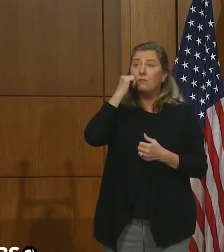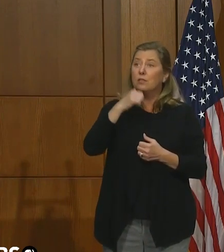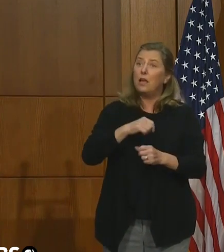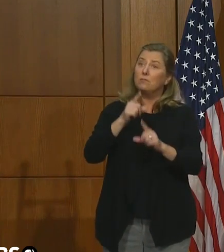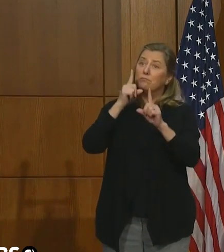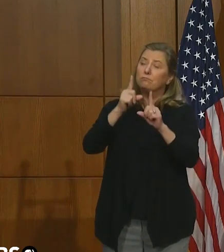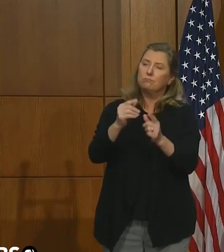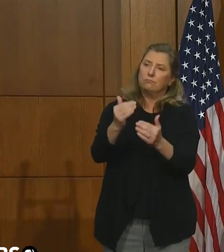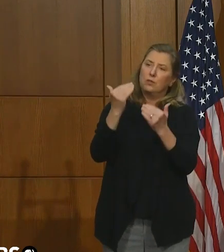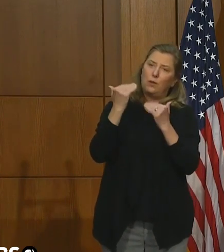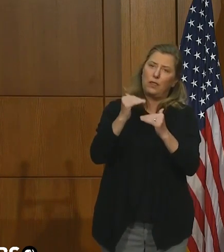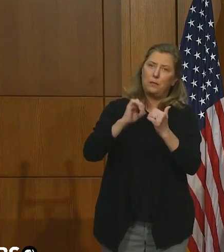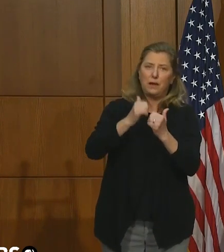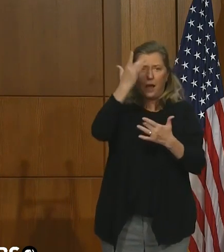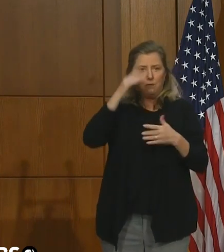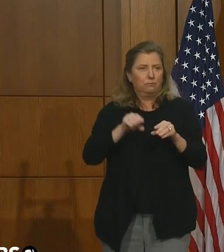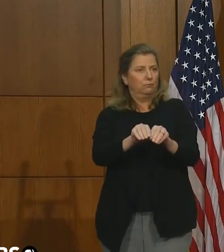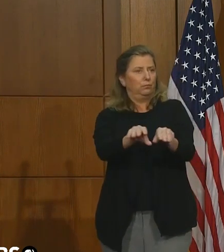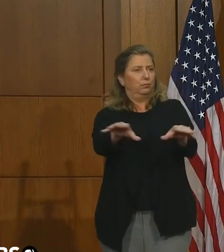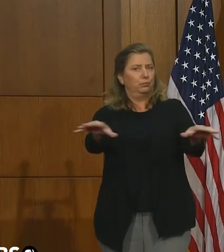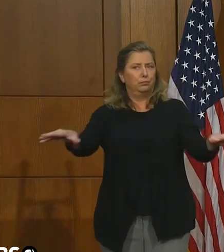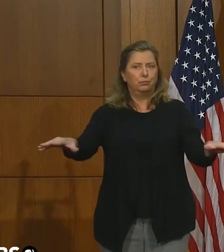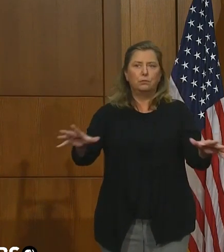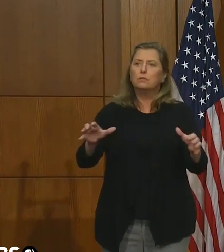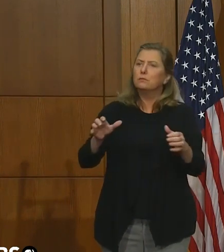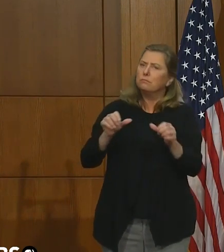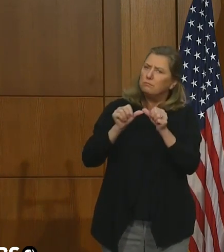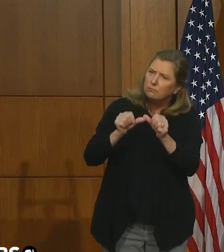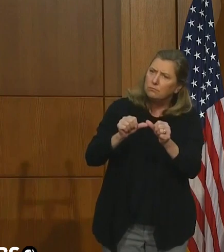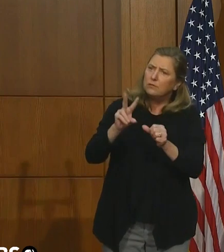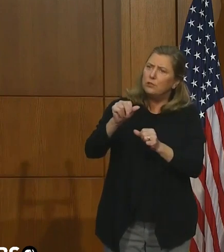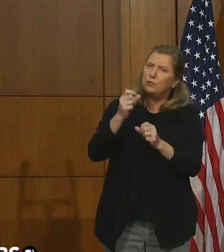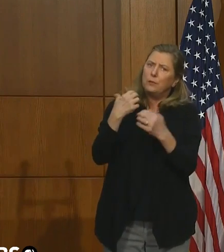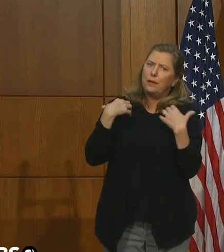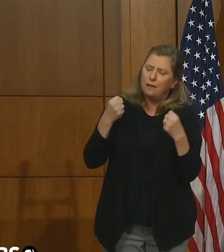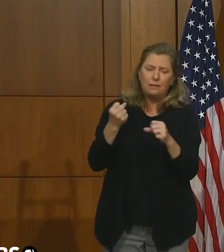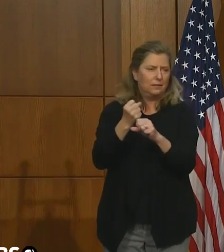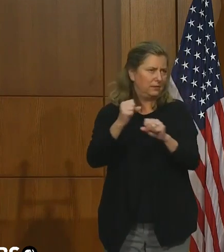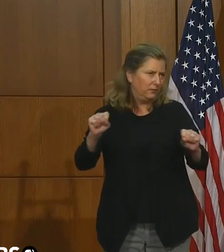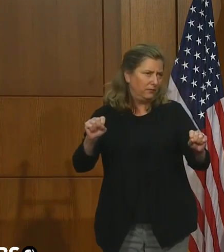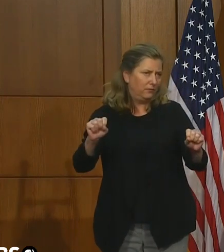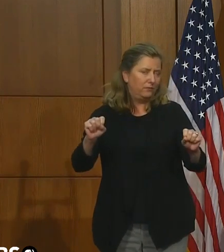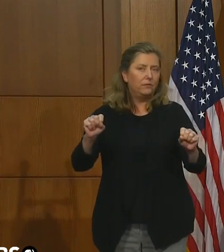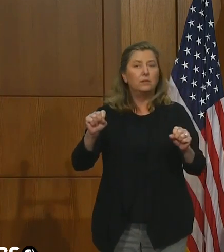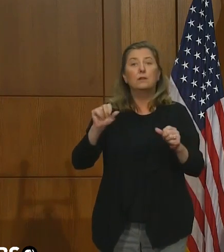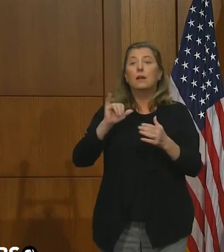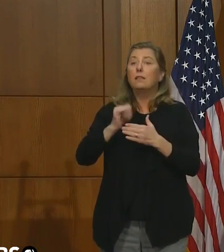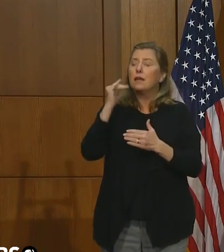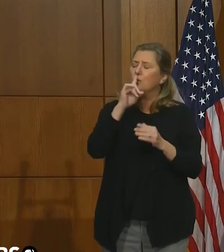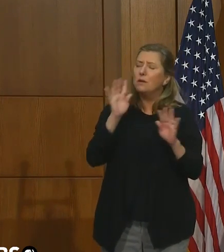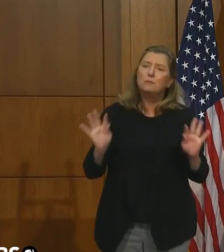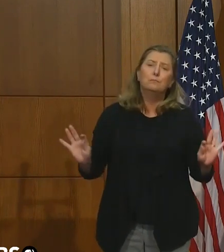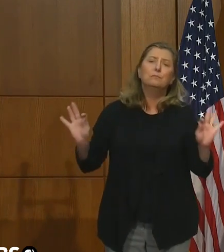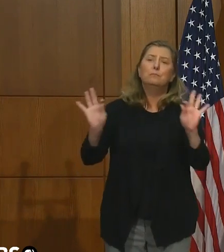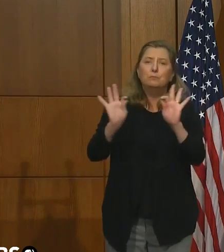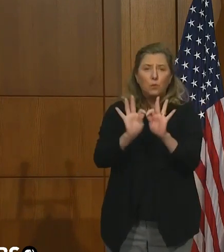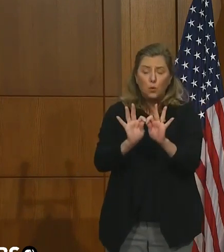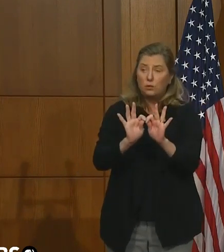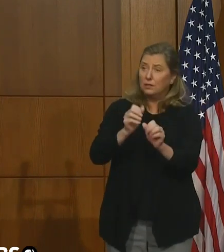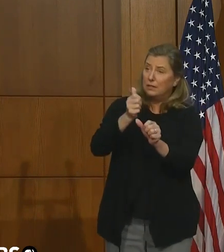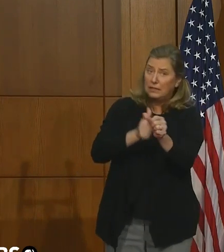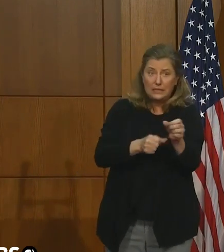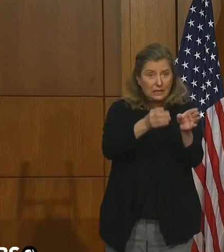limit the spread of this virus and keep Virginia healthy and safe. It's why it is so important that